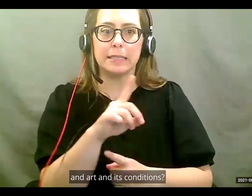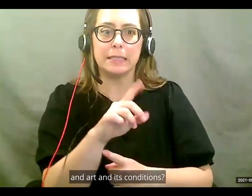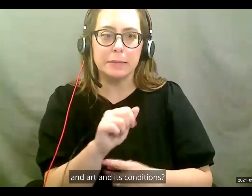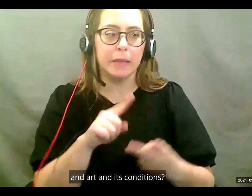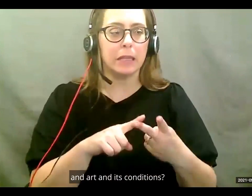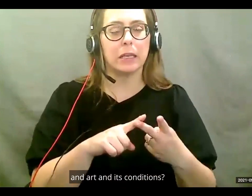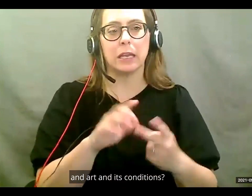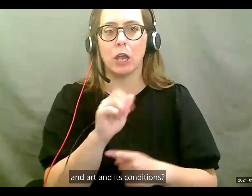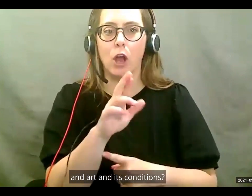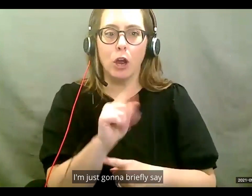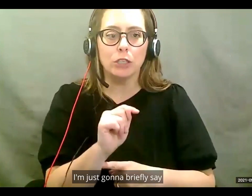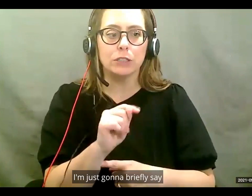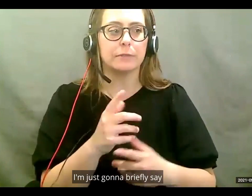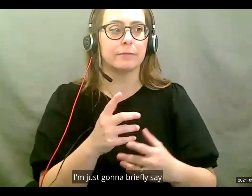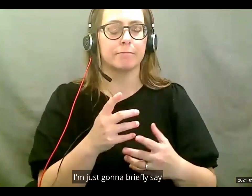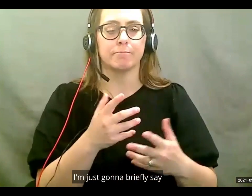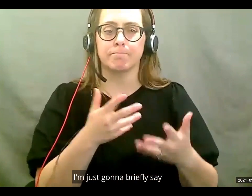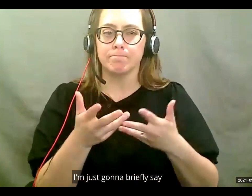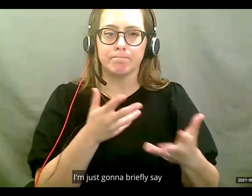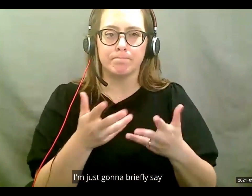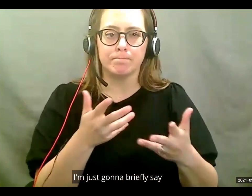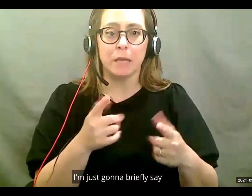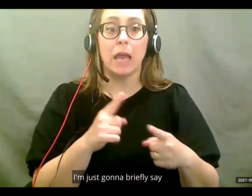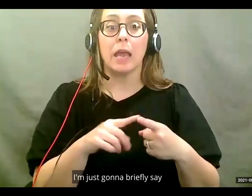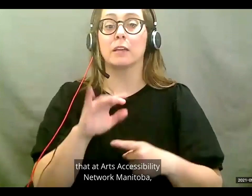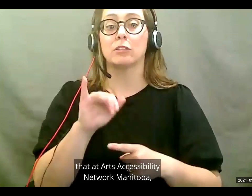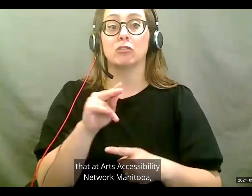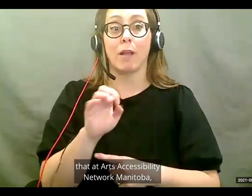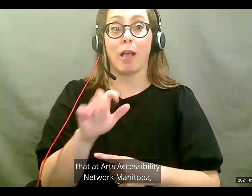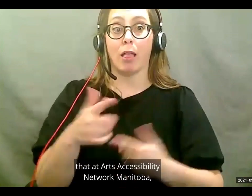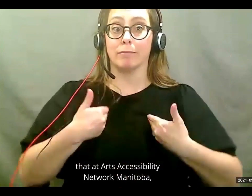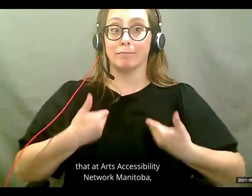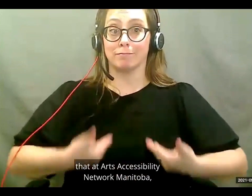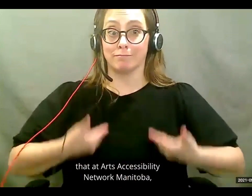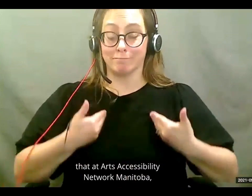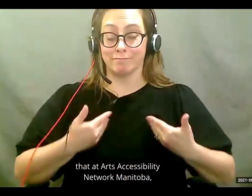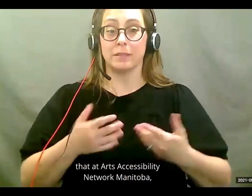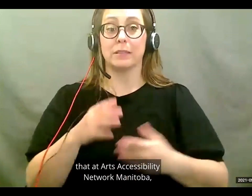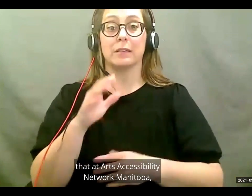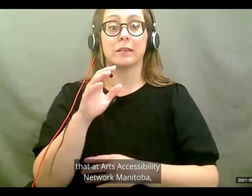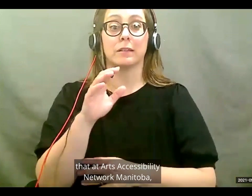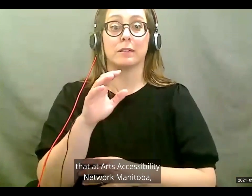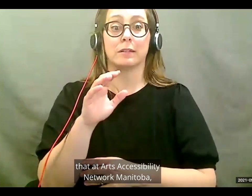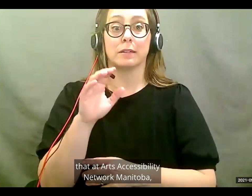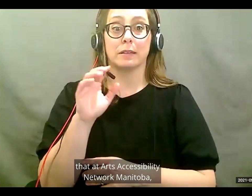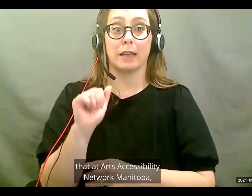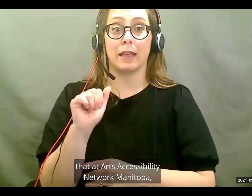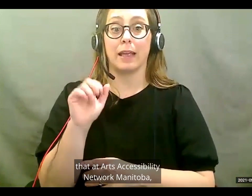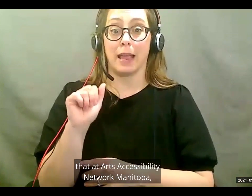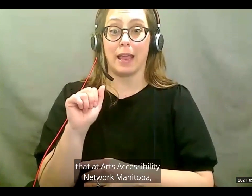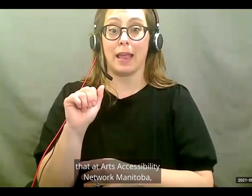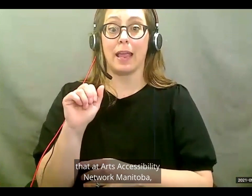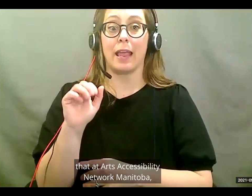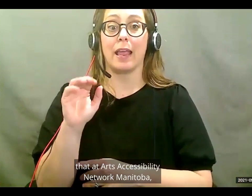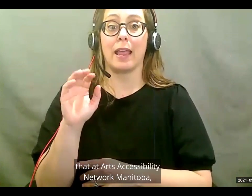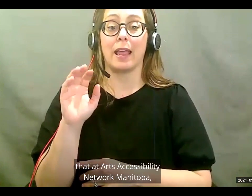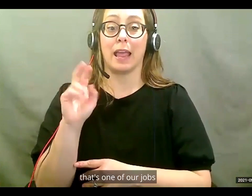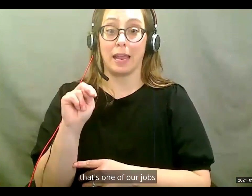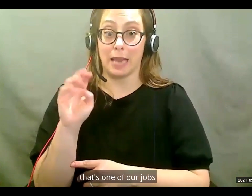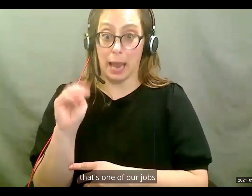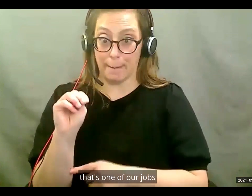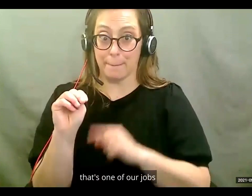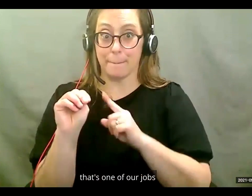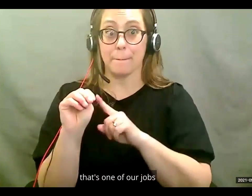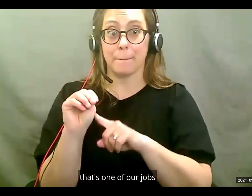its conditions? I'm just going to briefly say that at Arts Accessibility Network Manitoba,